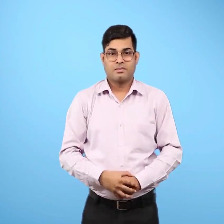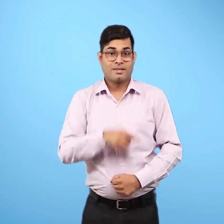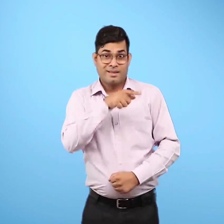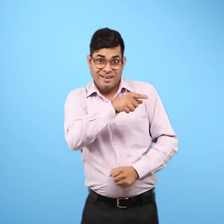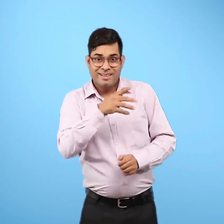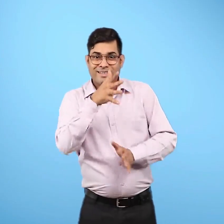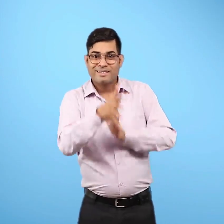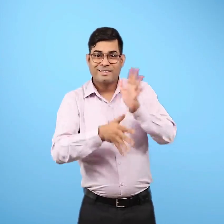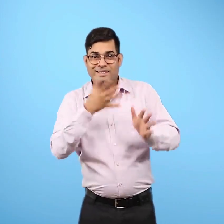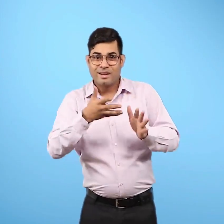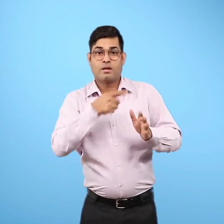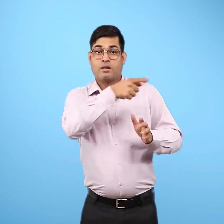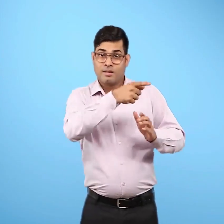The landlord.